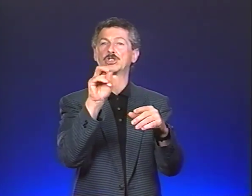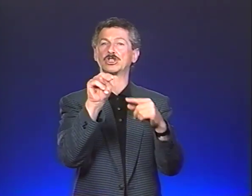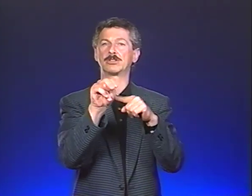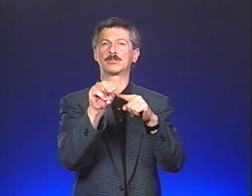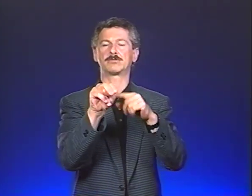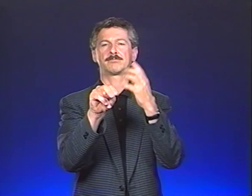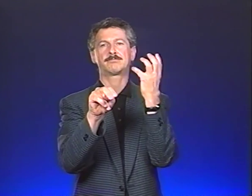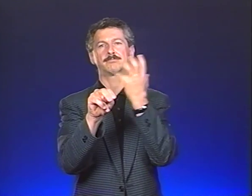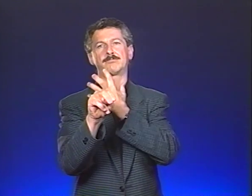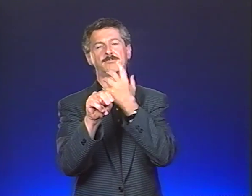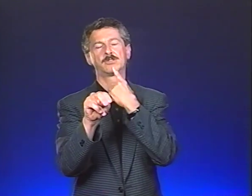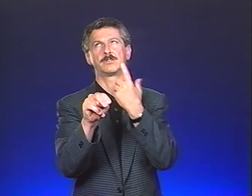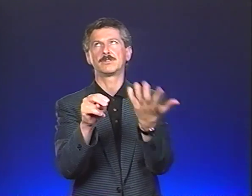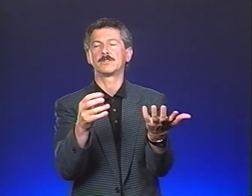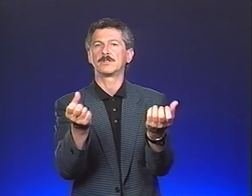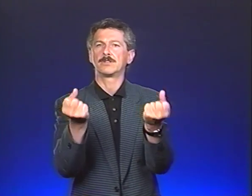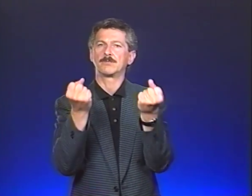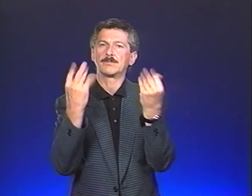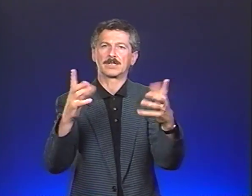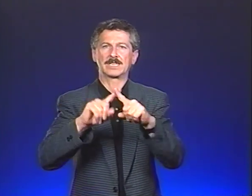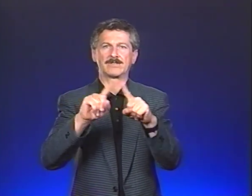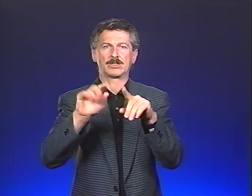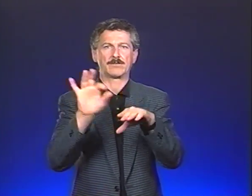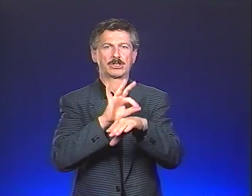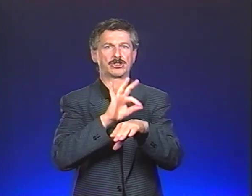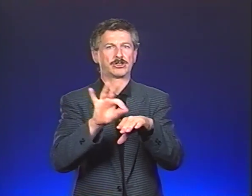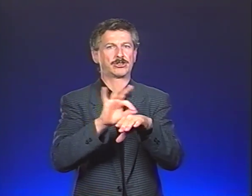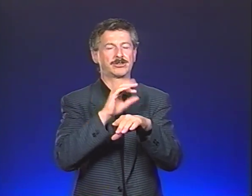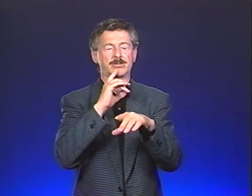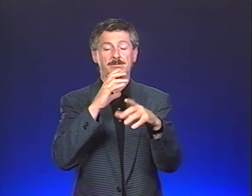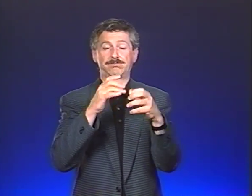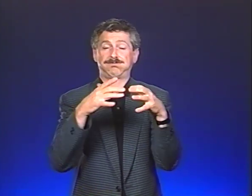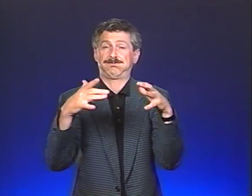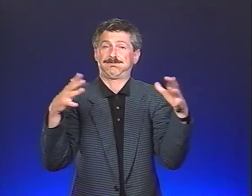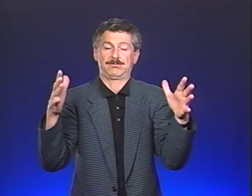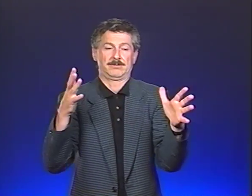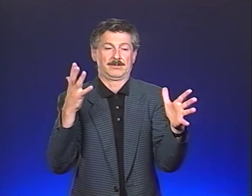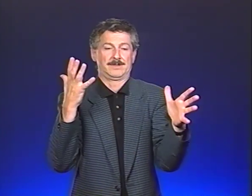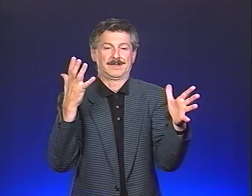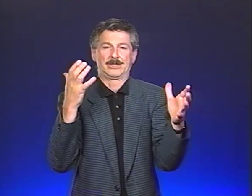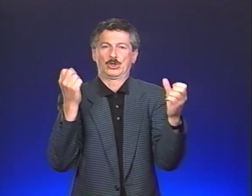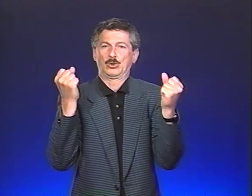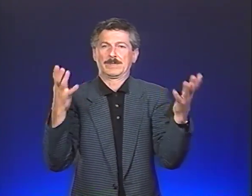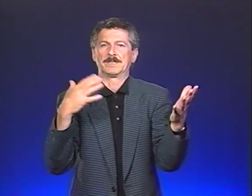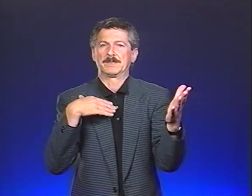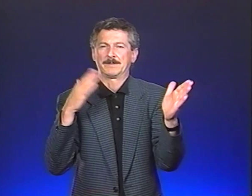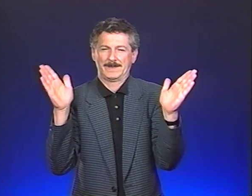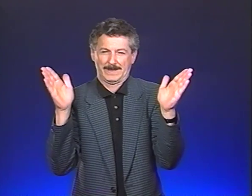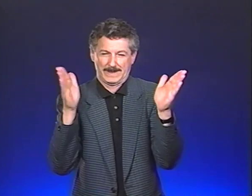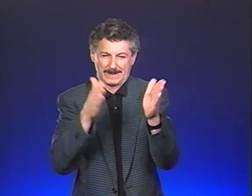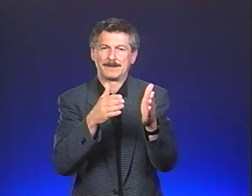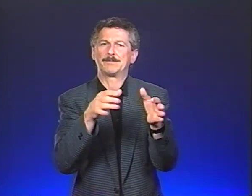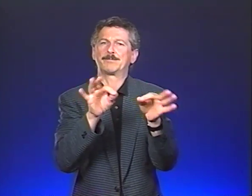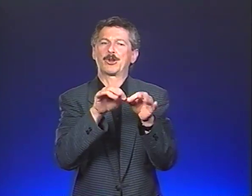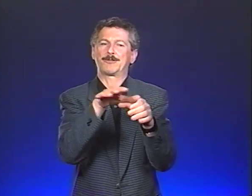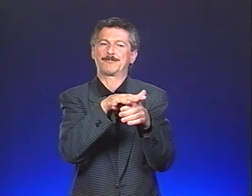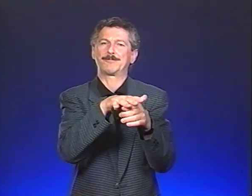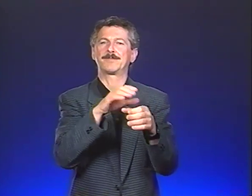ASL. Now we'll focus our attention on location. Location serves many functions in American